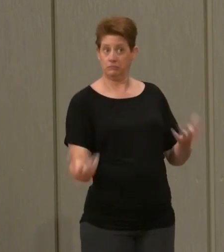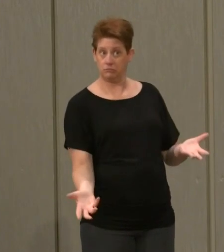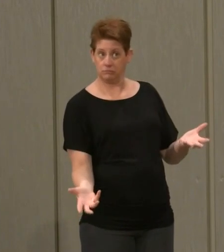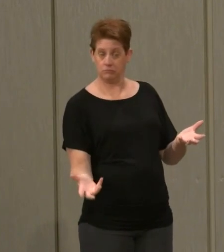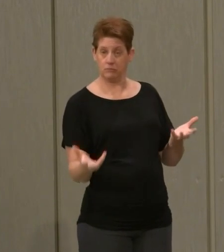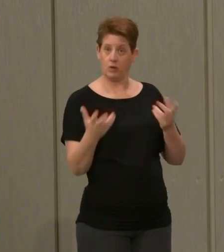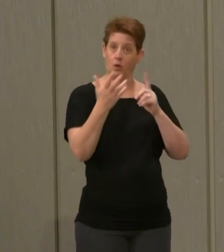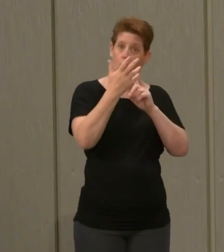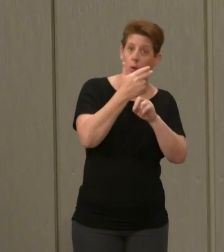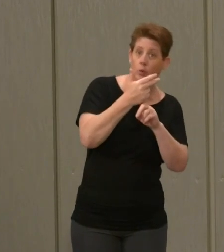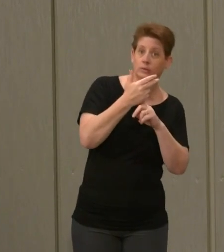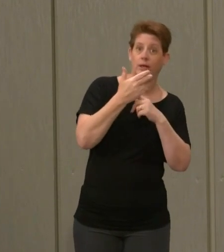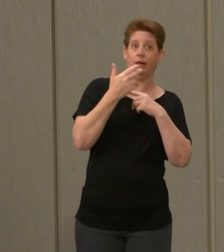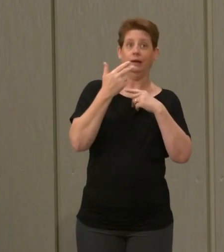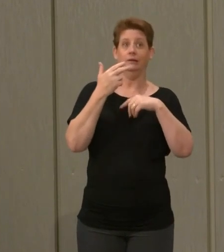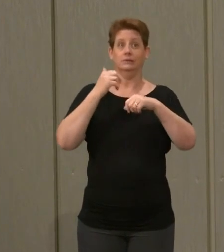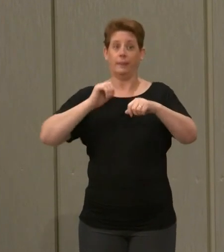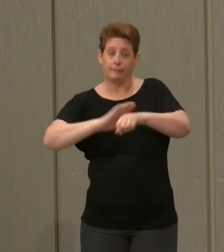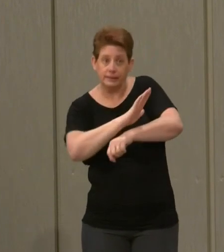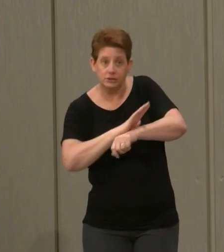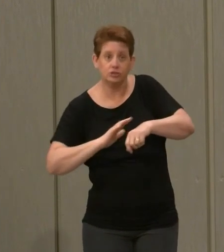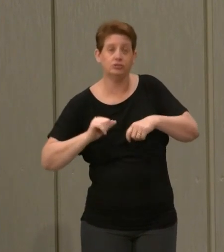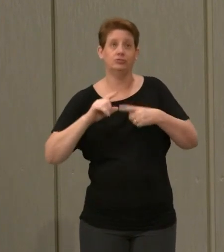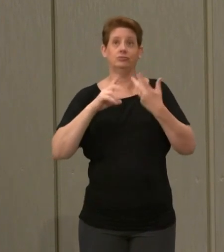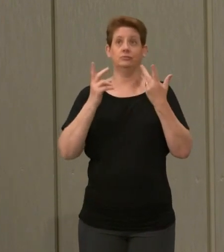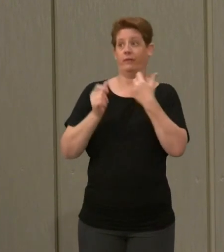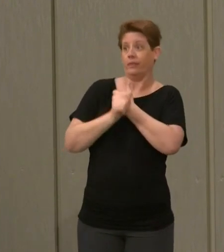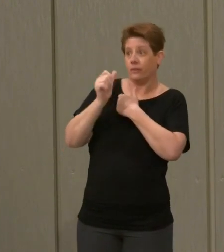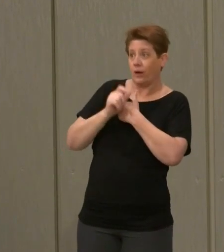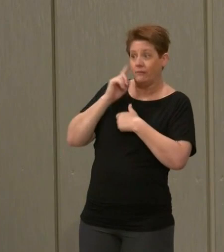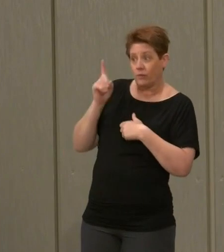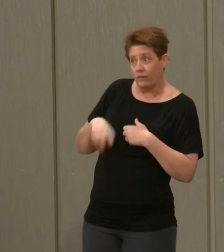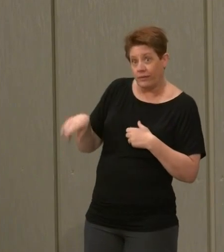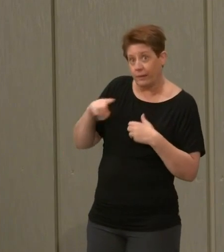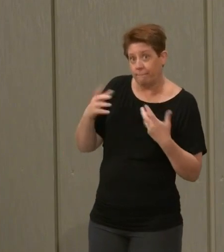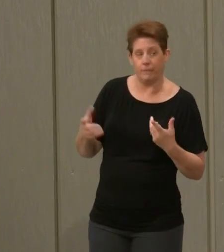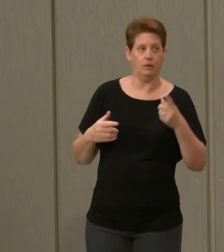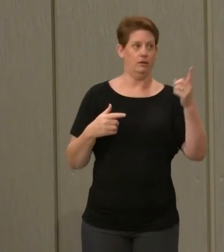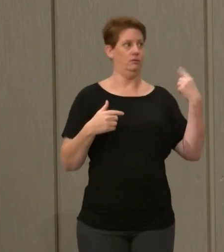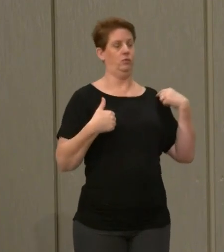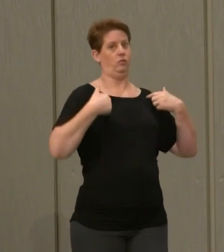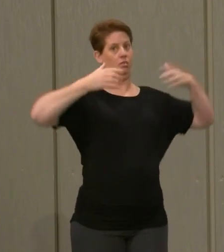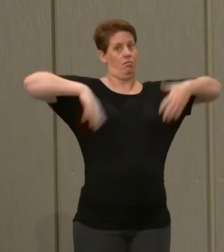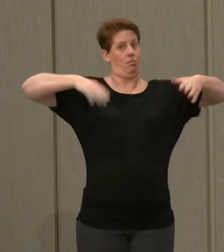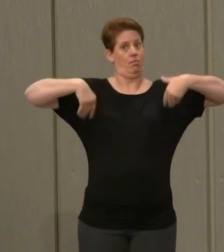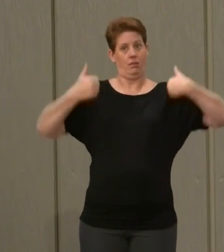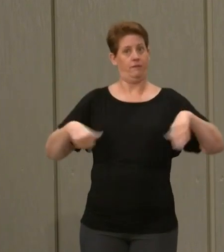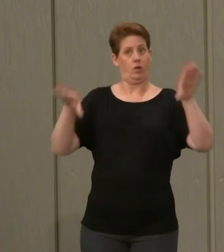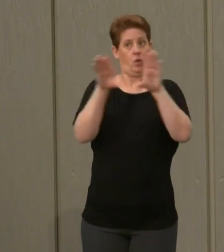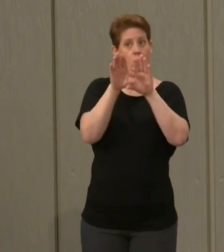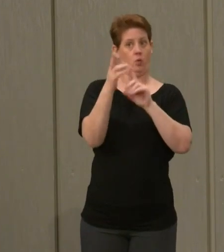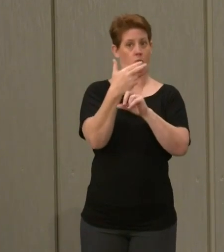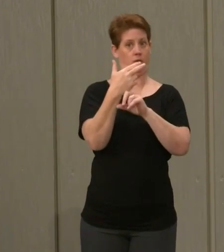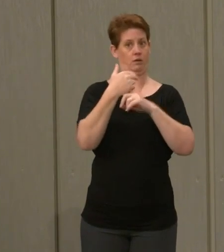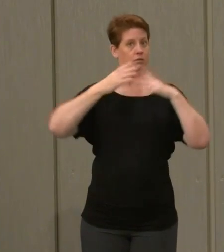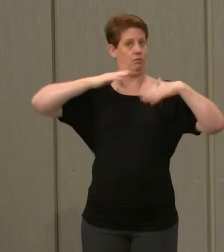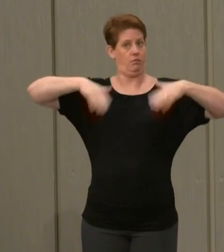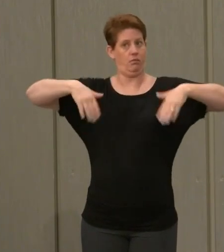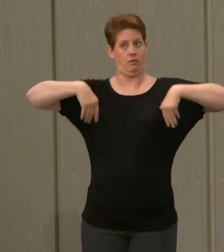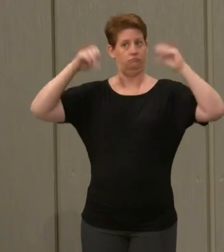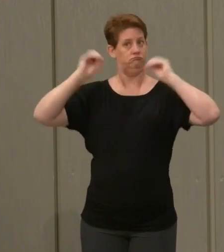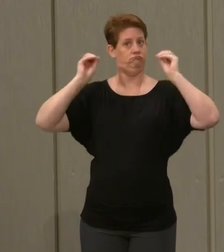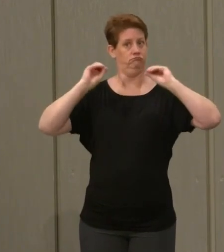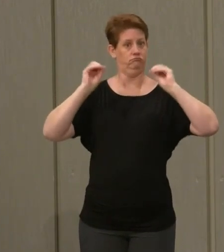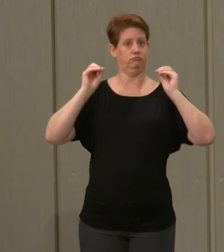on the beaches reopening, the threat to those beach communities with people potentially? We have never closed the hotels. We never,